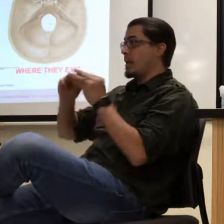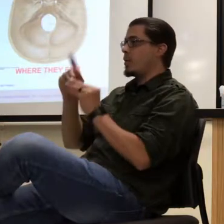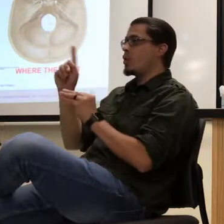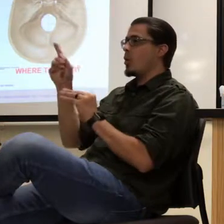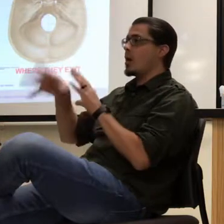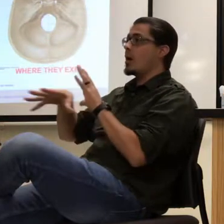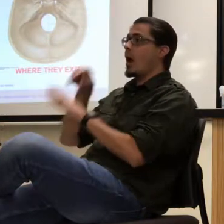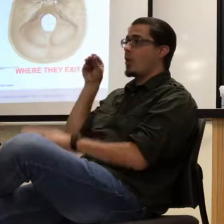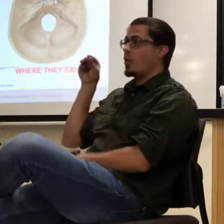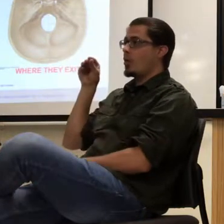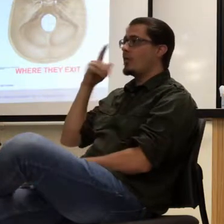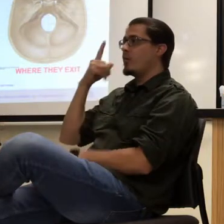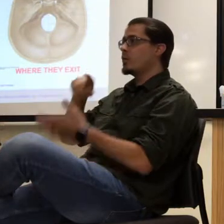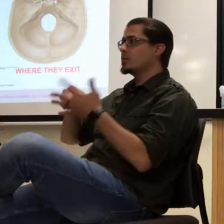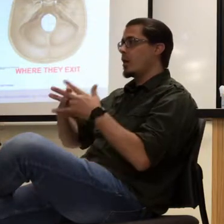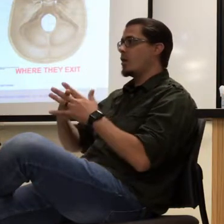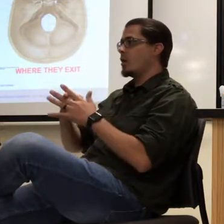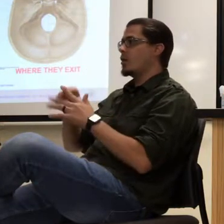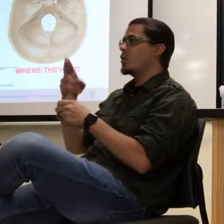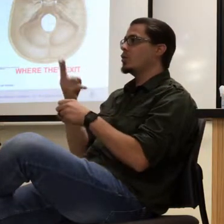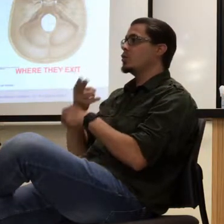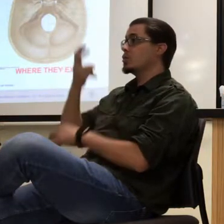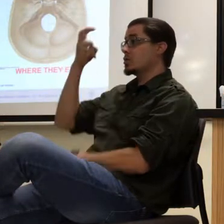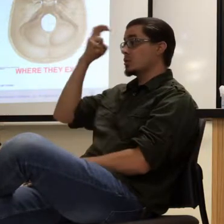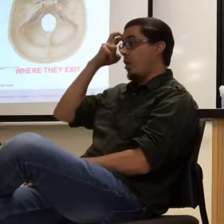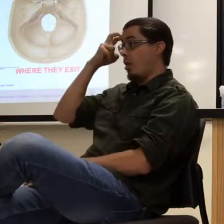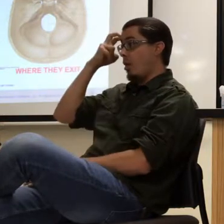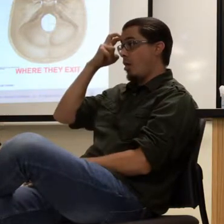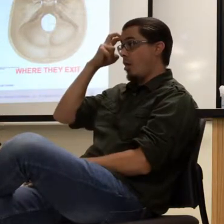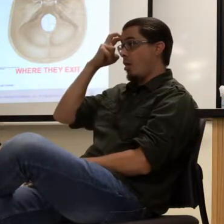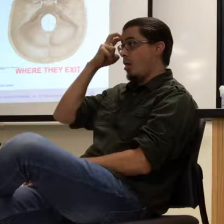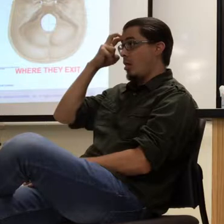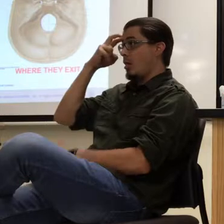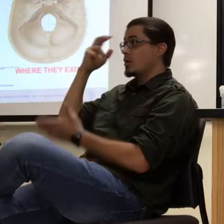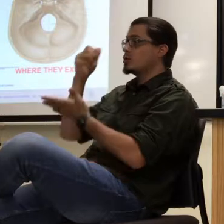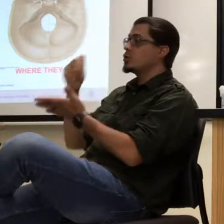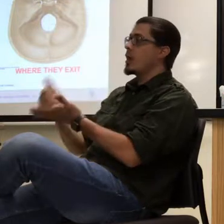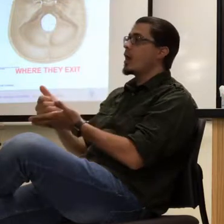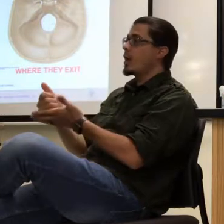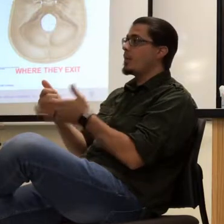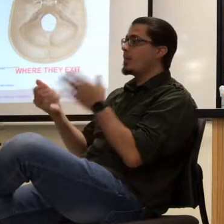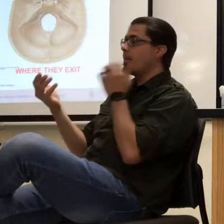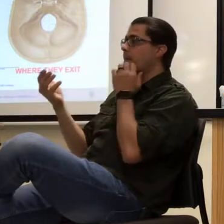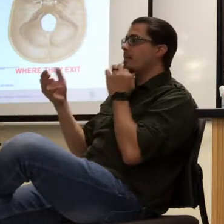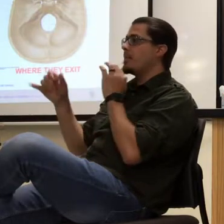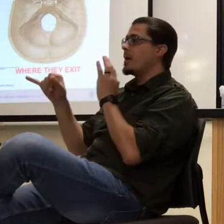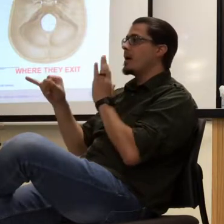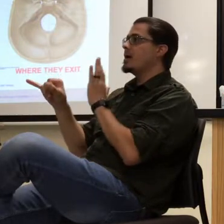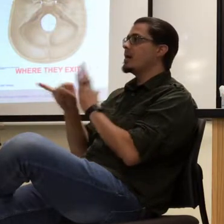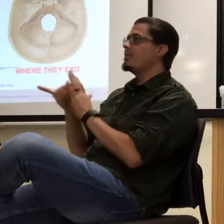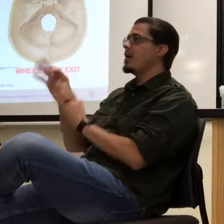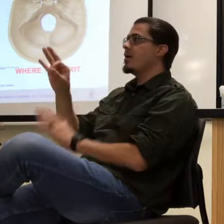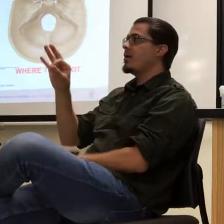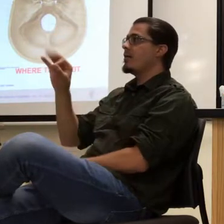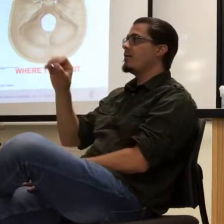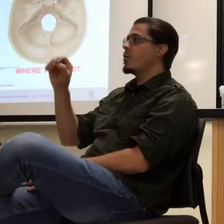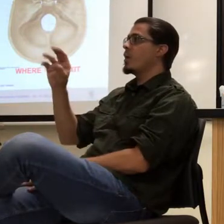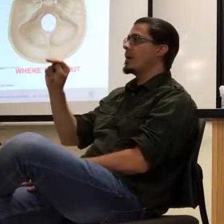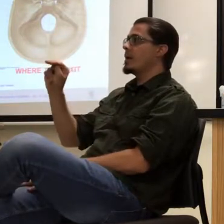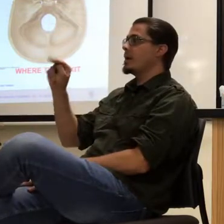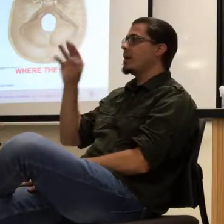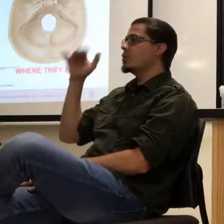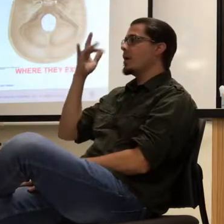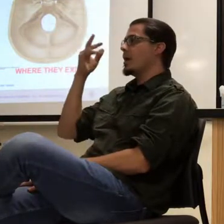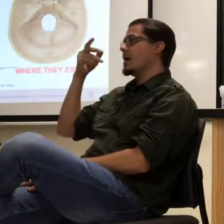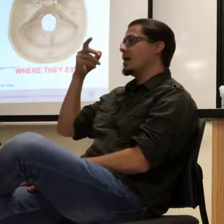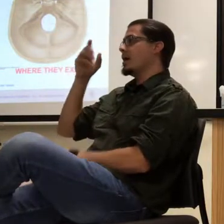exit. For starters, and just use a skull to help you identify all those foramen. That's why I teach the foramen at the